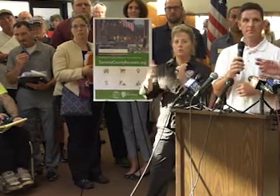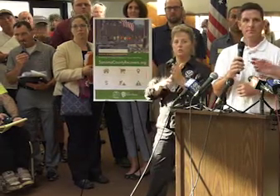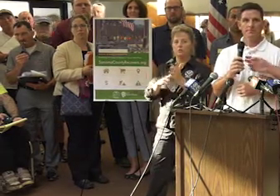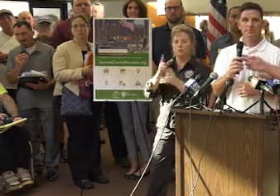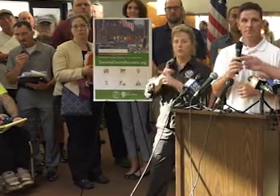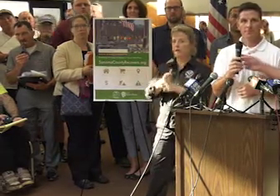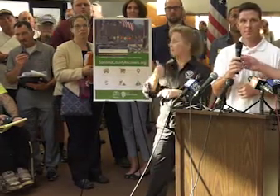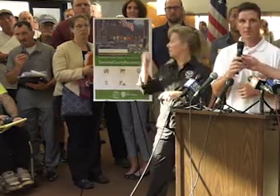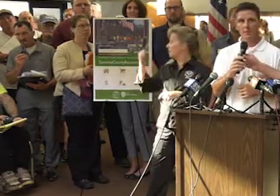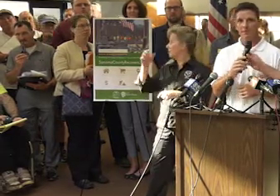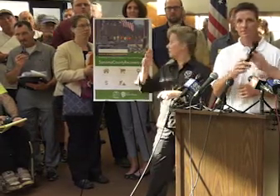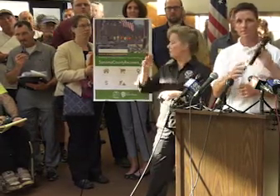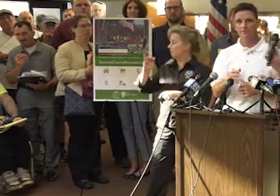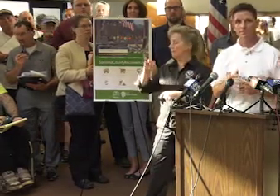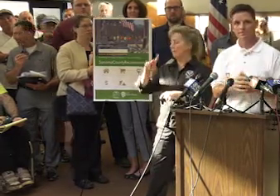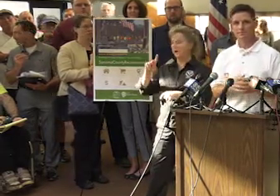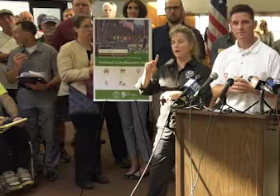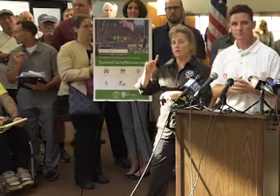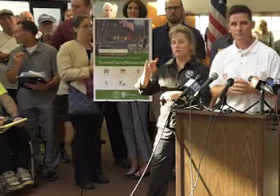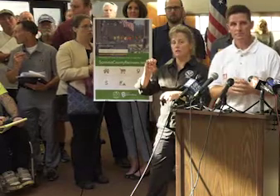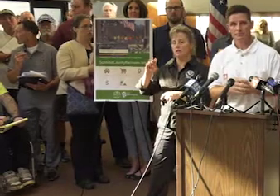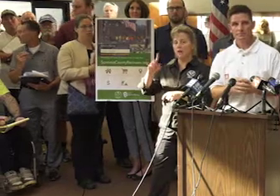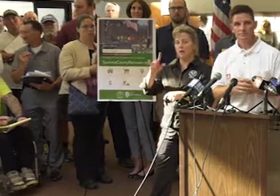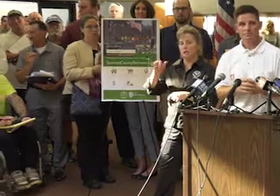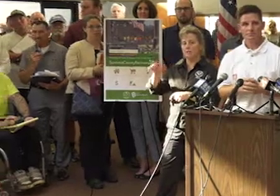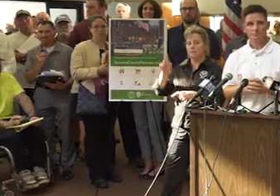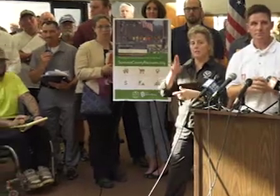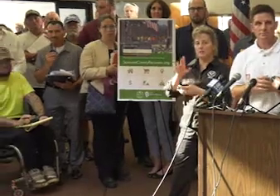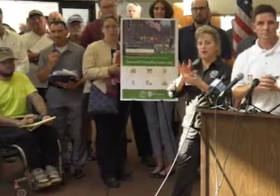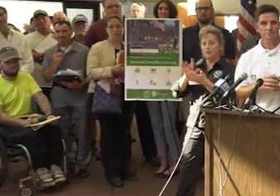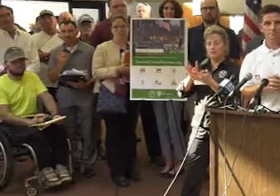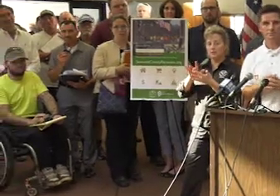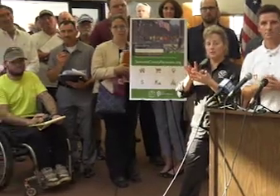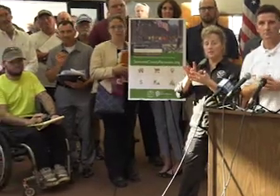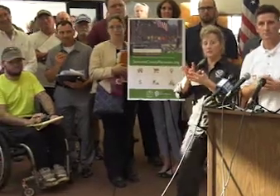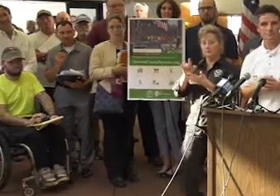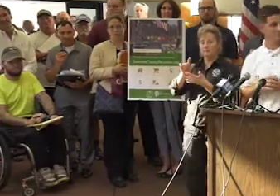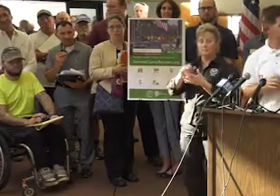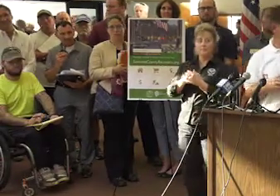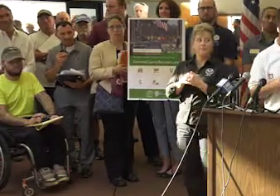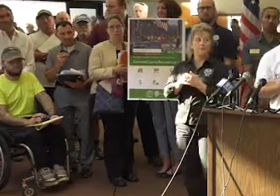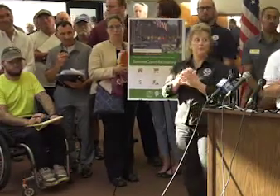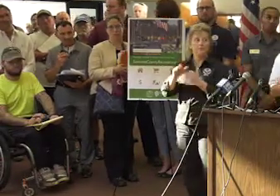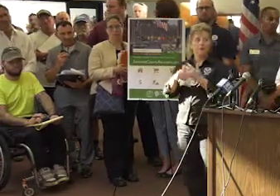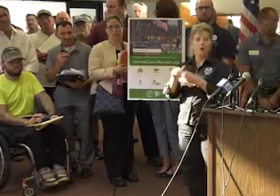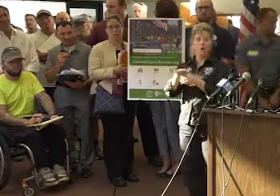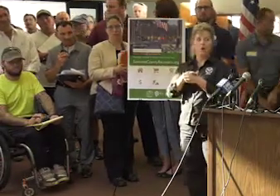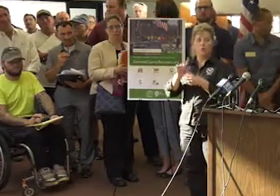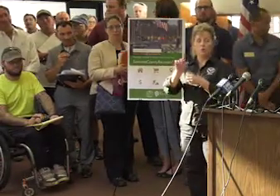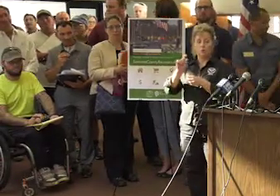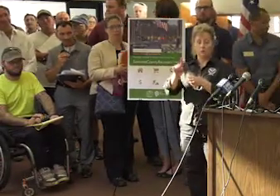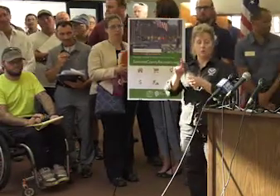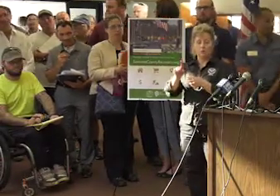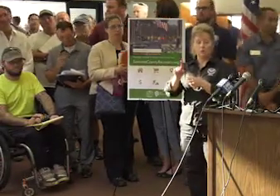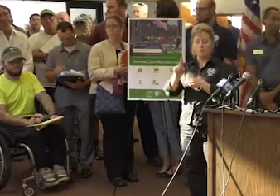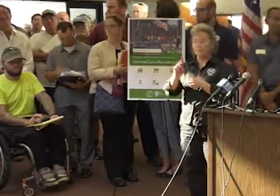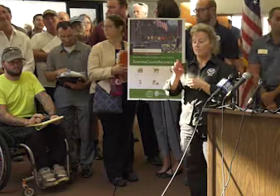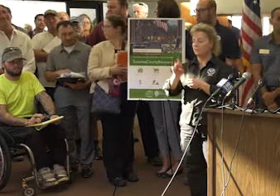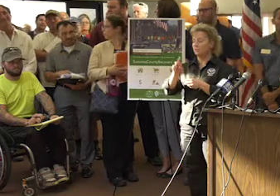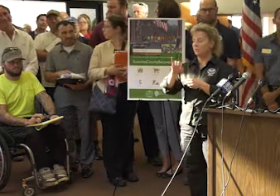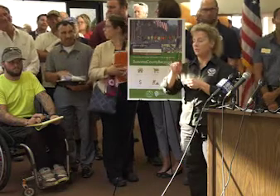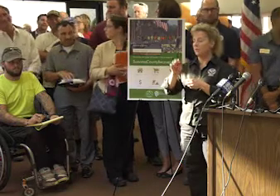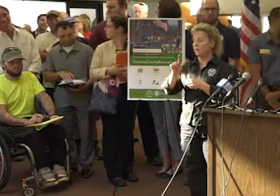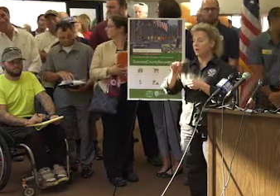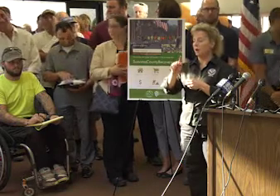contractors right over there, Mike Gelati. I'm sure he hasn't been contacted yet. All local. So your question is, Mr.